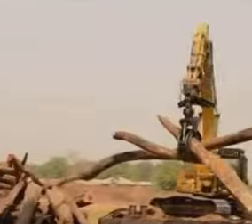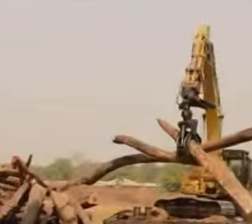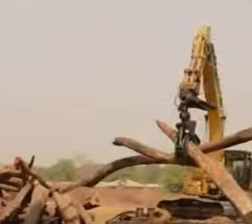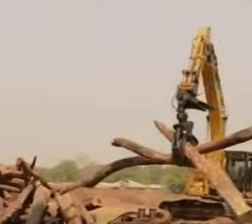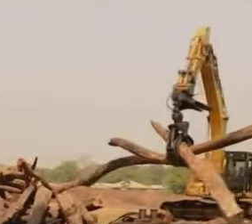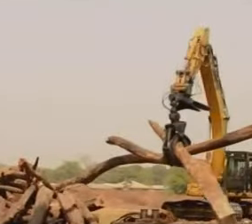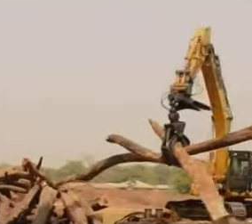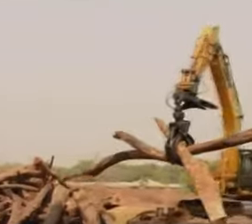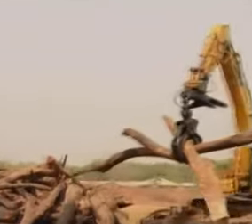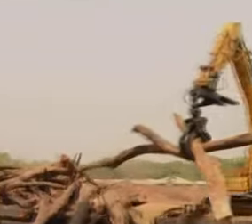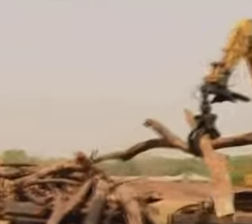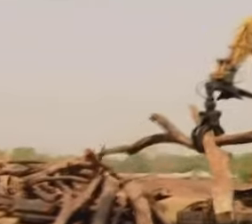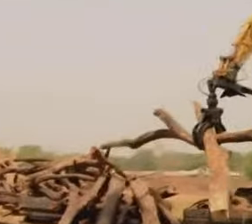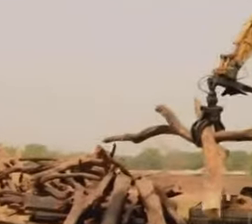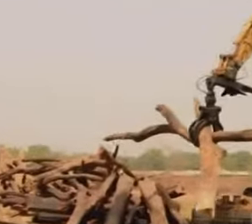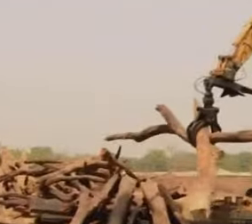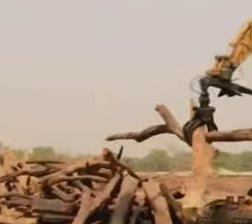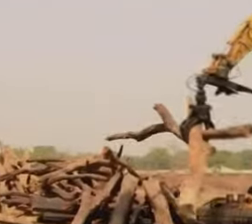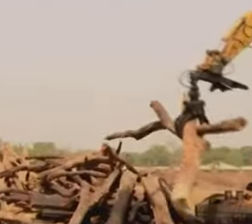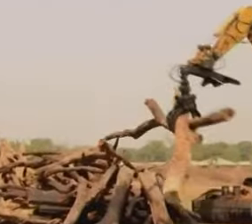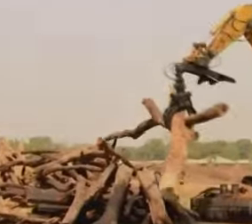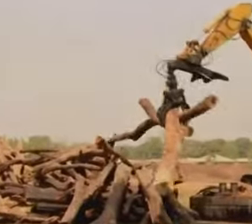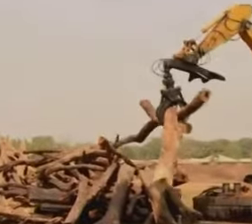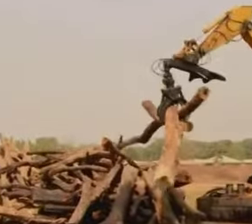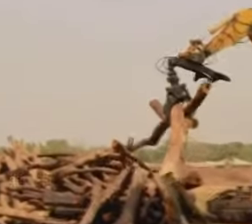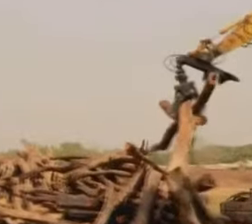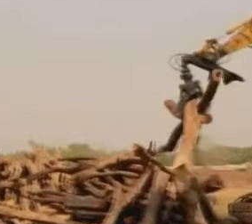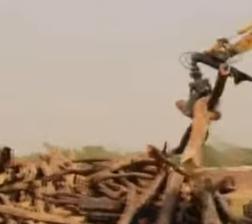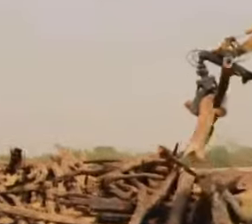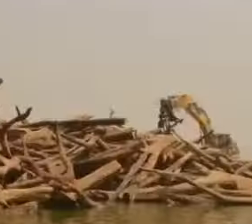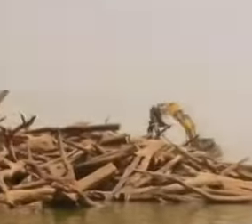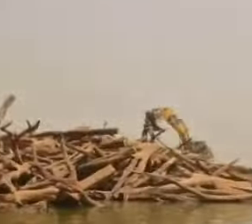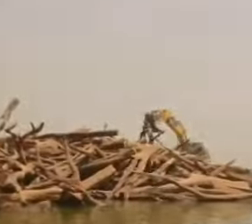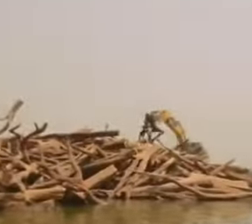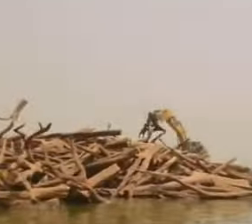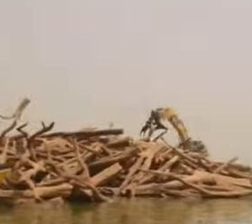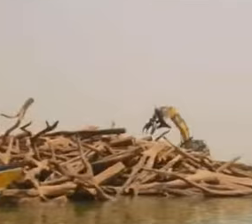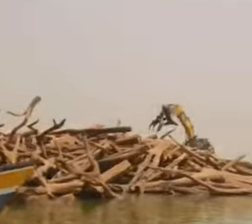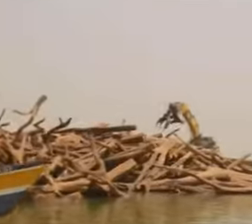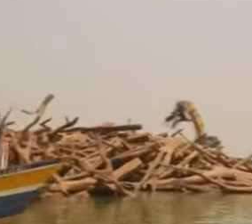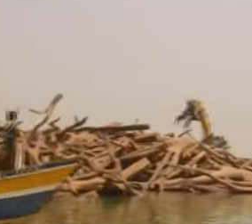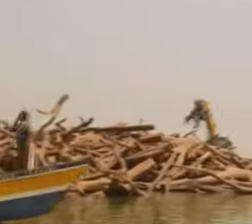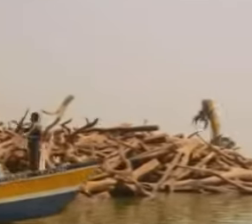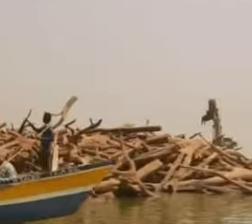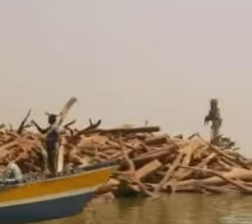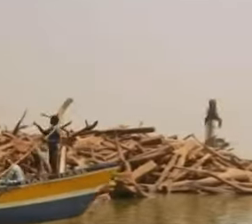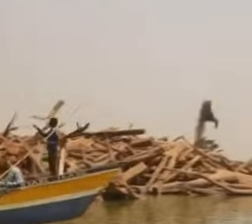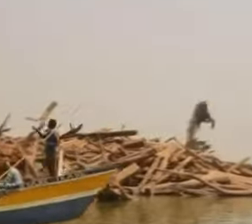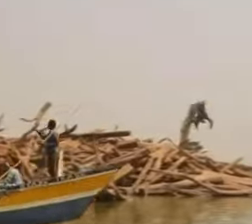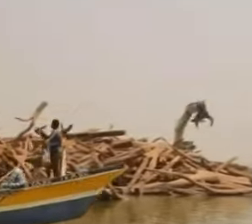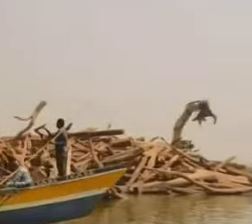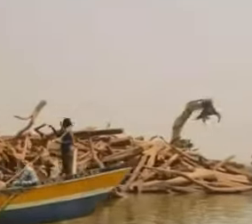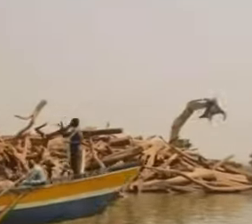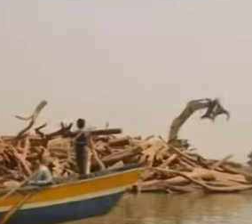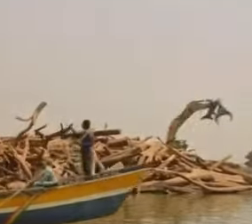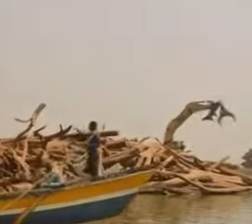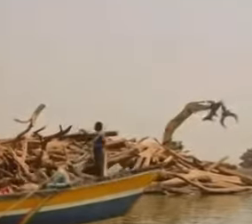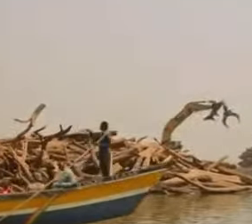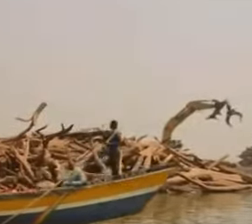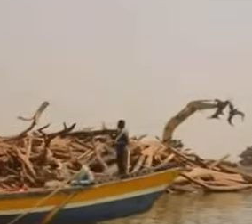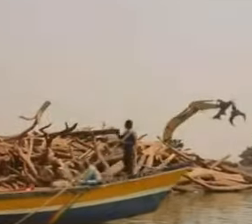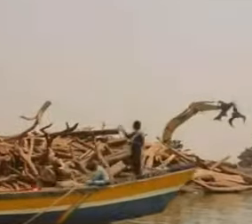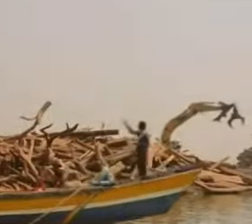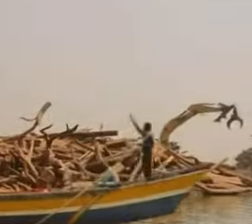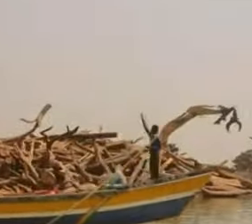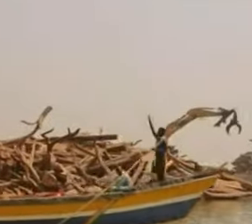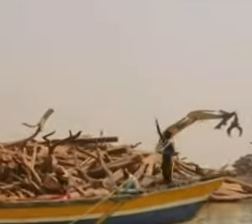5 kilometers and Kudokope Dambai 7 kilometers. Opinion leaders, boat operators, and commuters